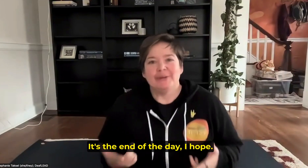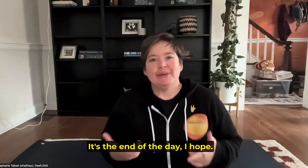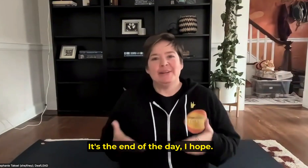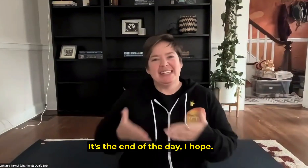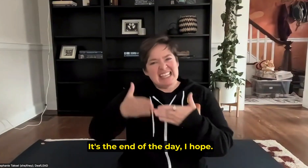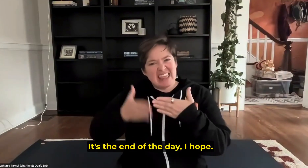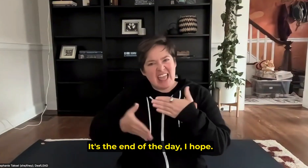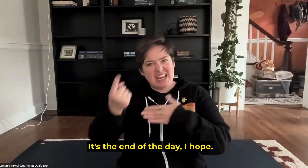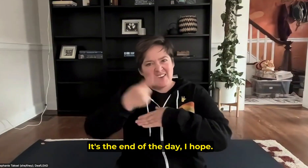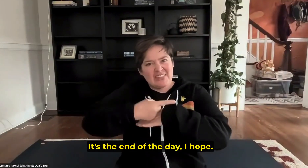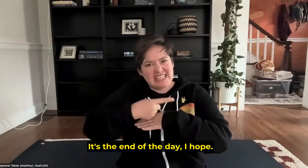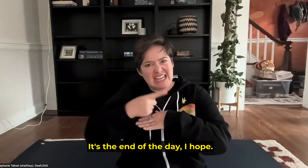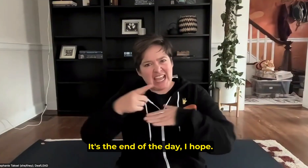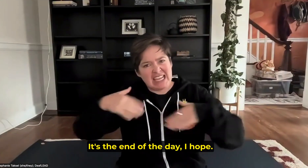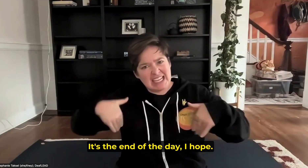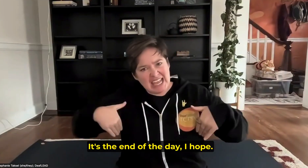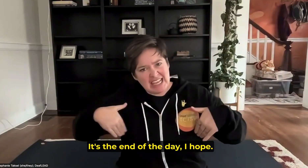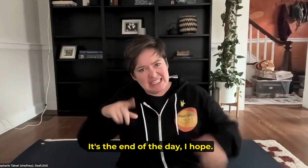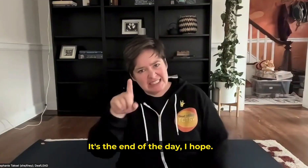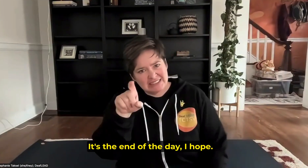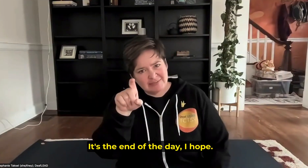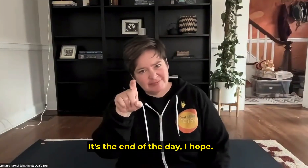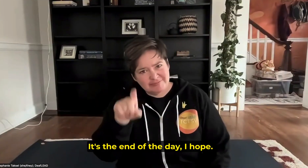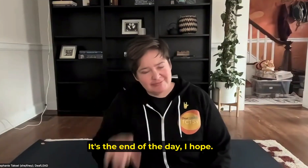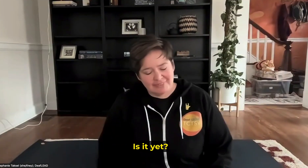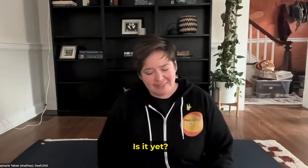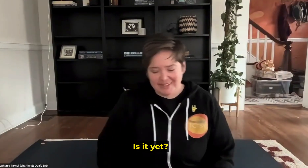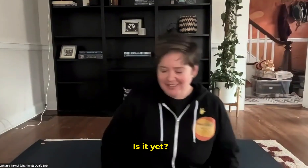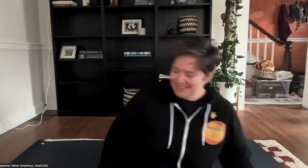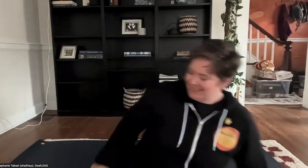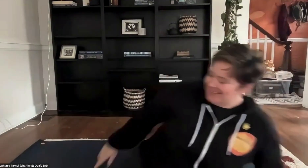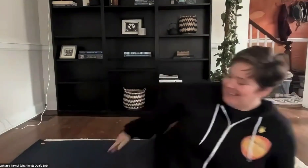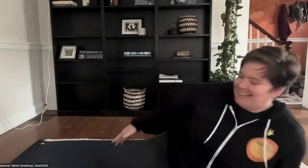Oh, it's the end of the day, I hope. Is it yet?